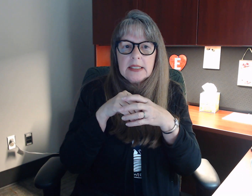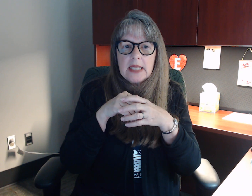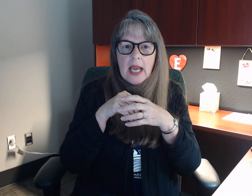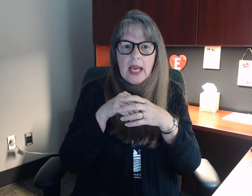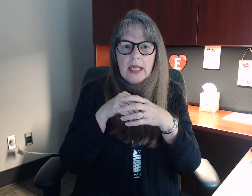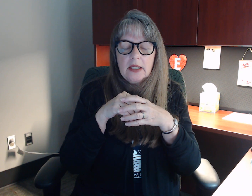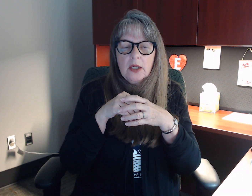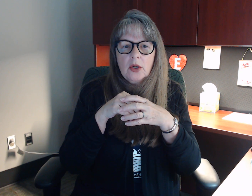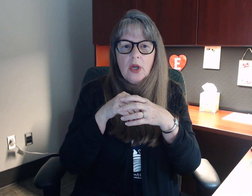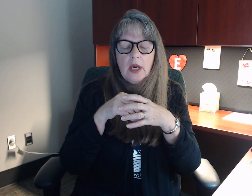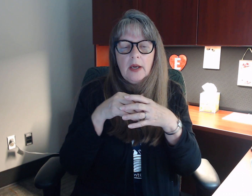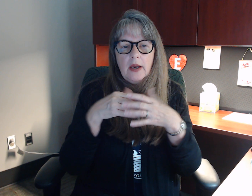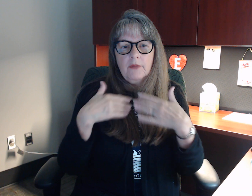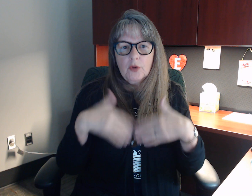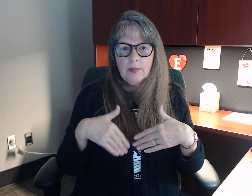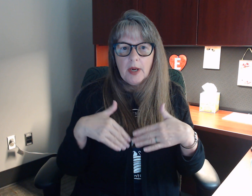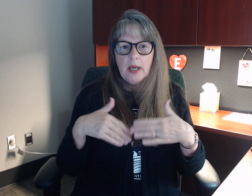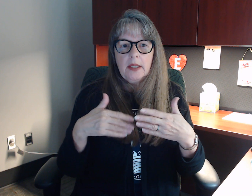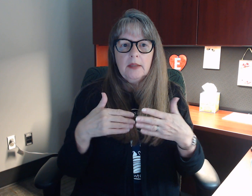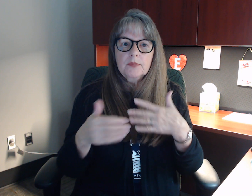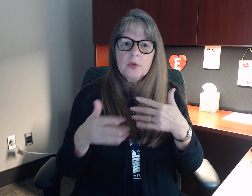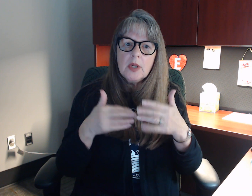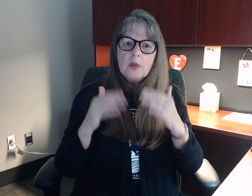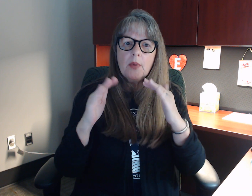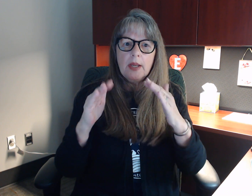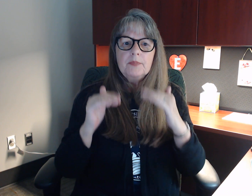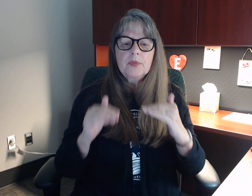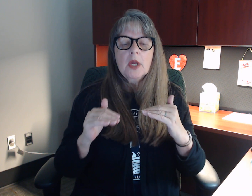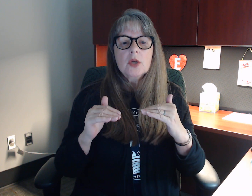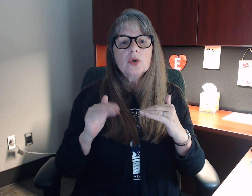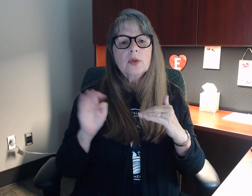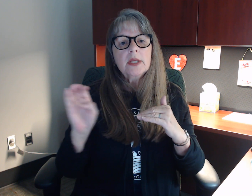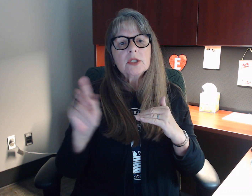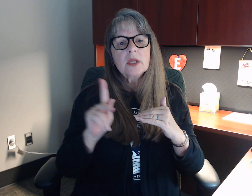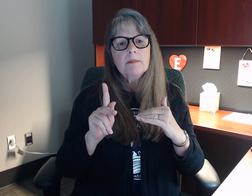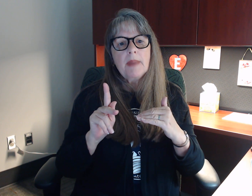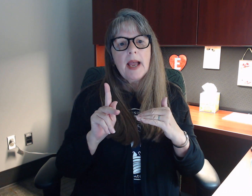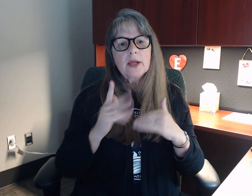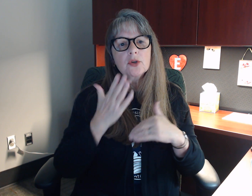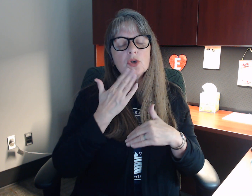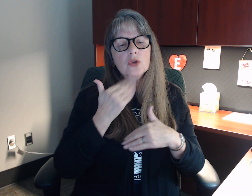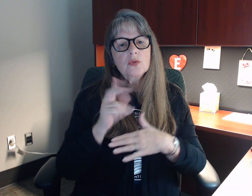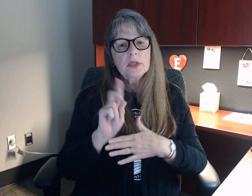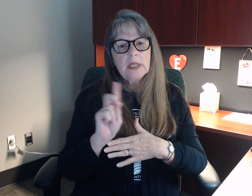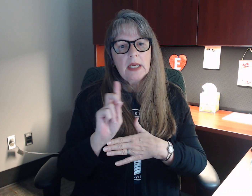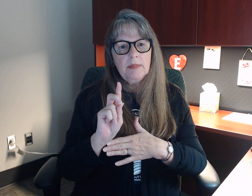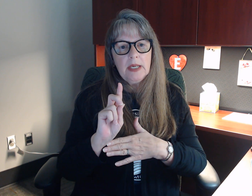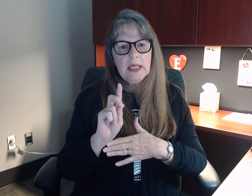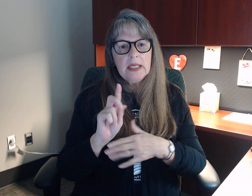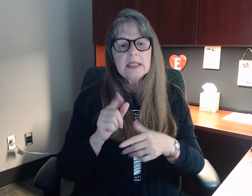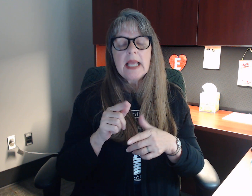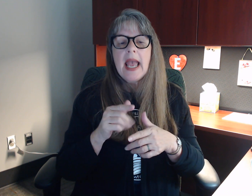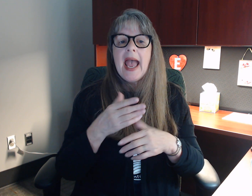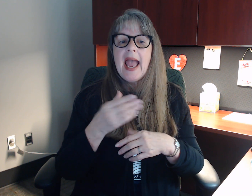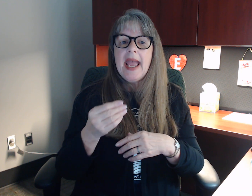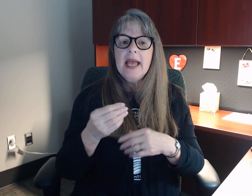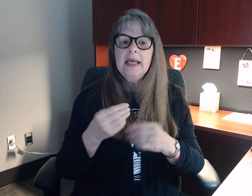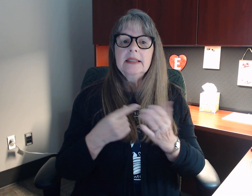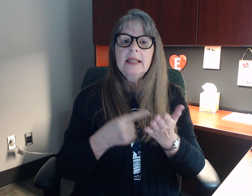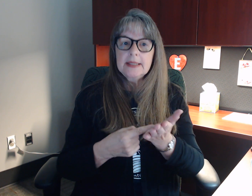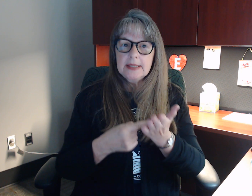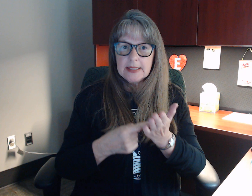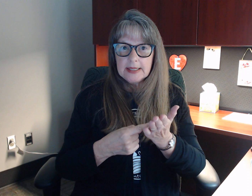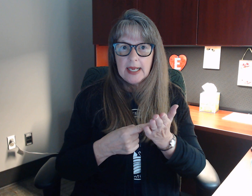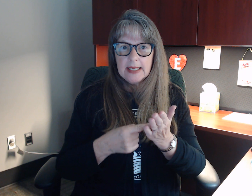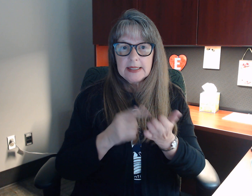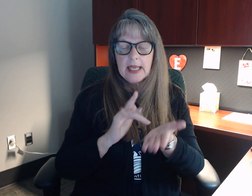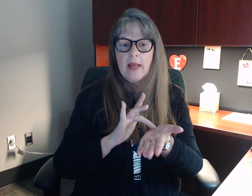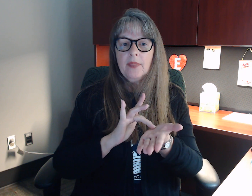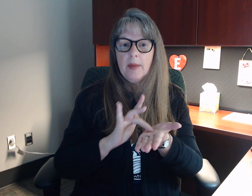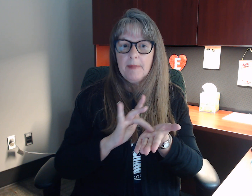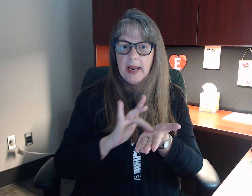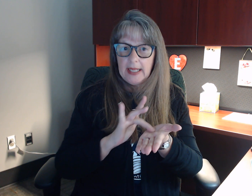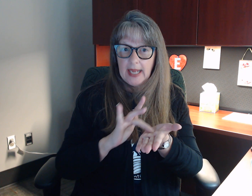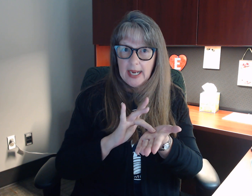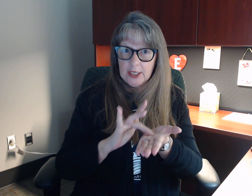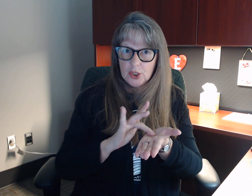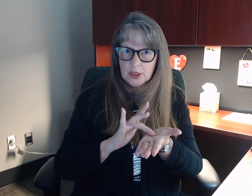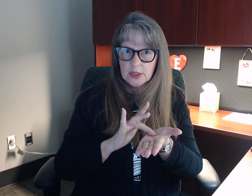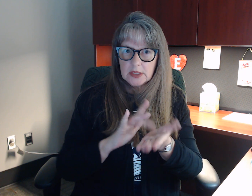inside of your body. So anyway, so let's get back to the diabetes and let's discuss the medications.